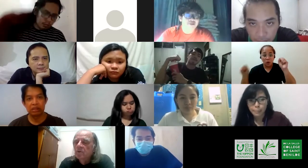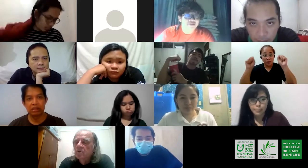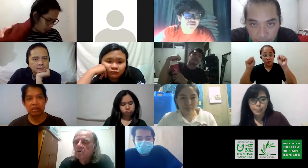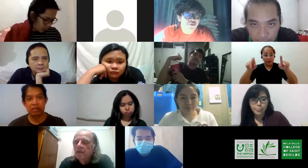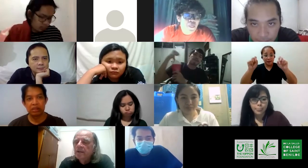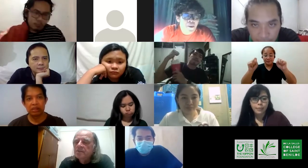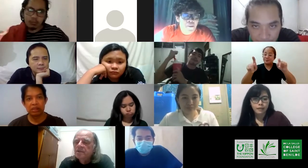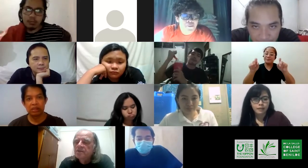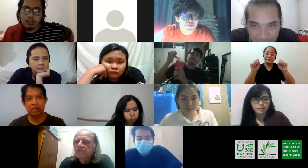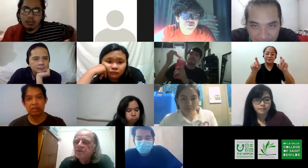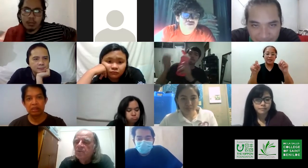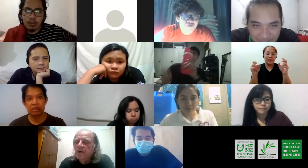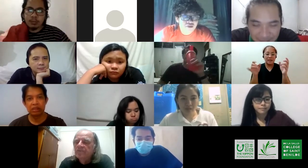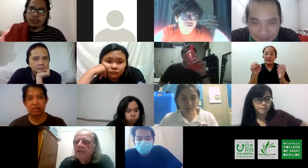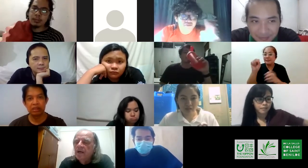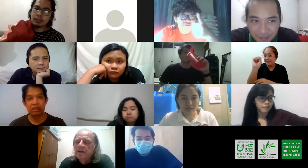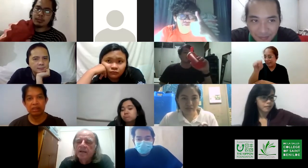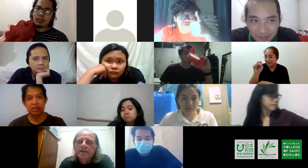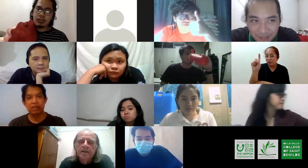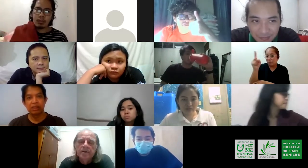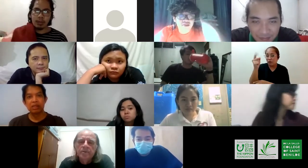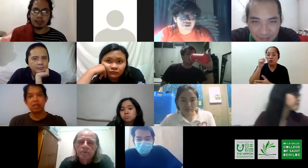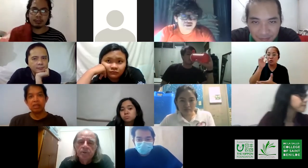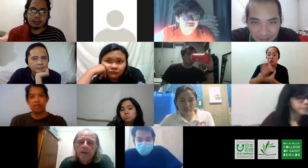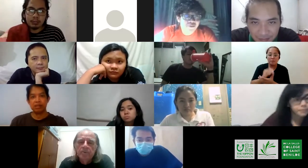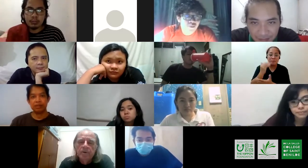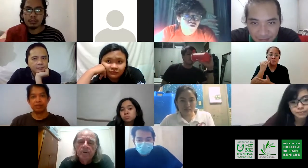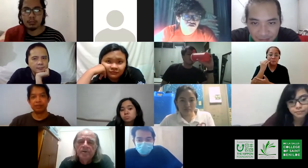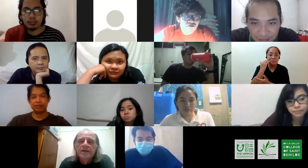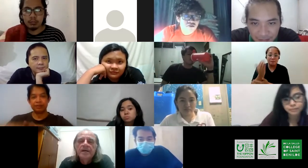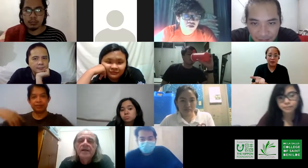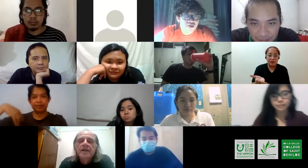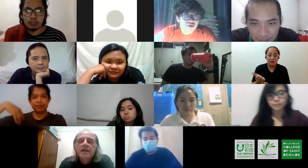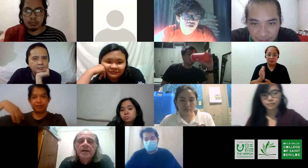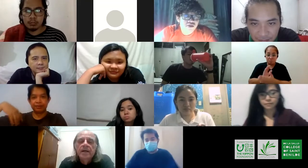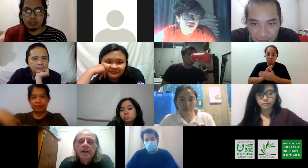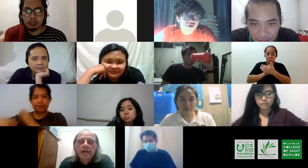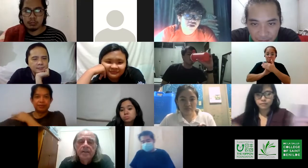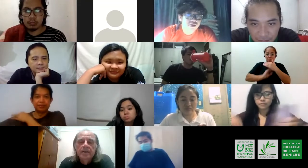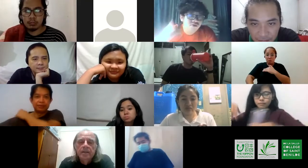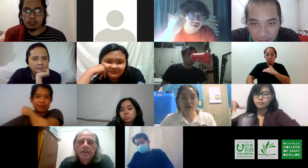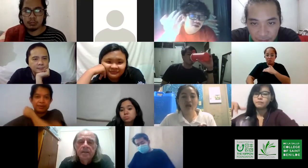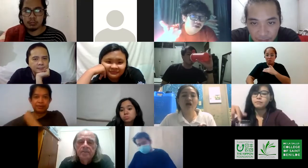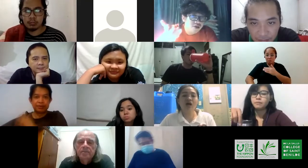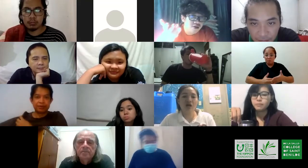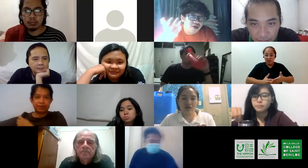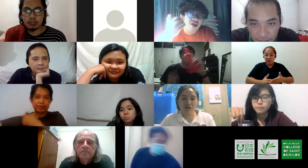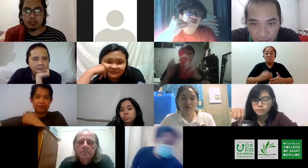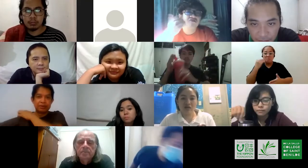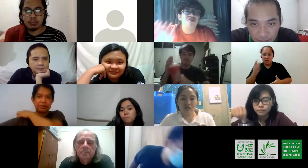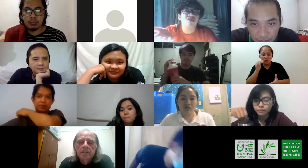So yes, his first wife died, I think, in childbirth. And